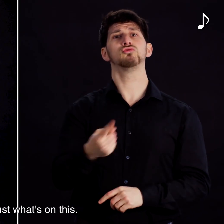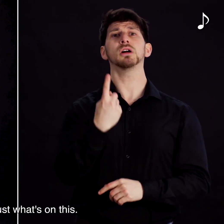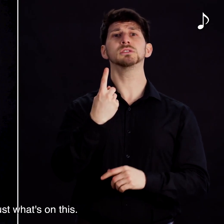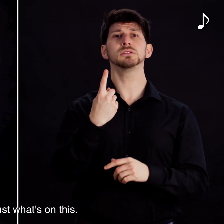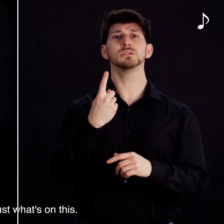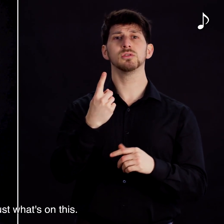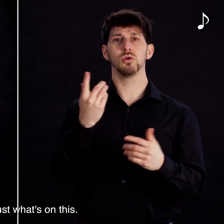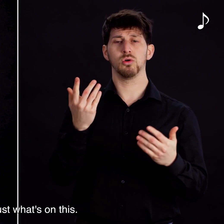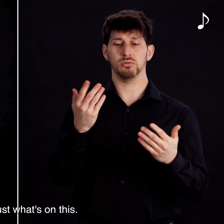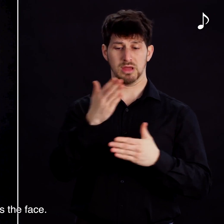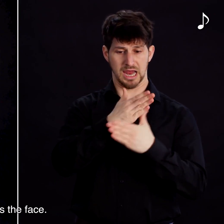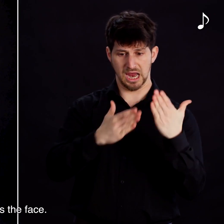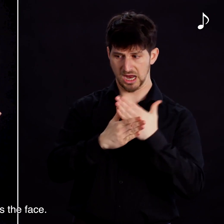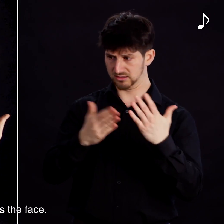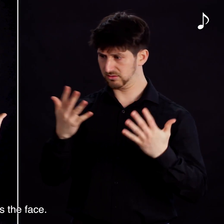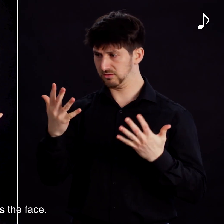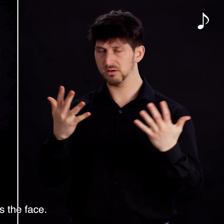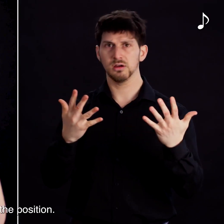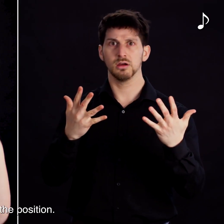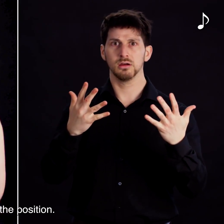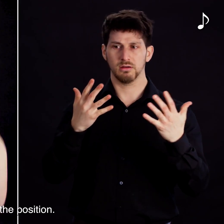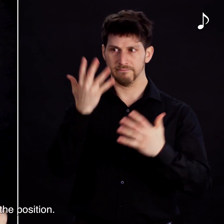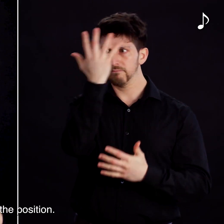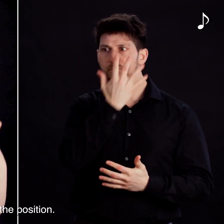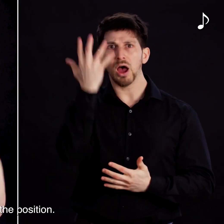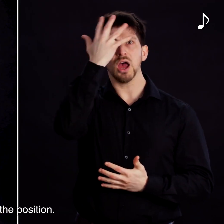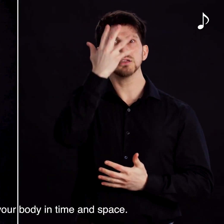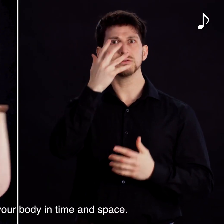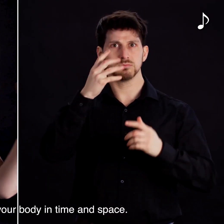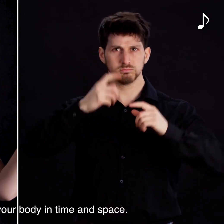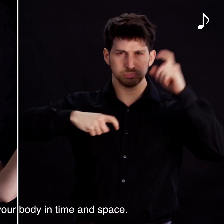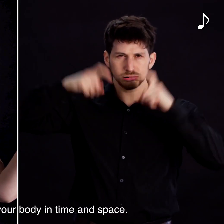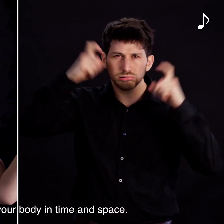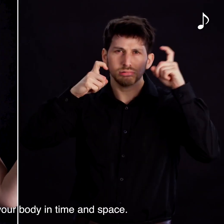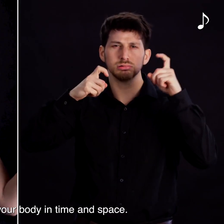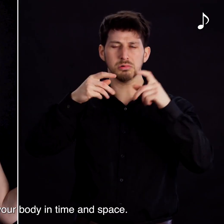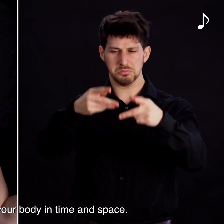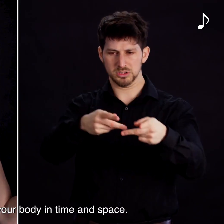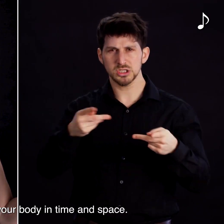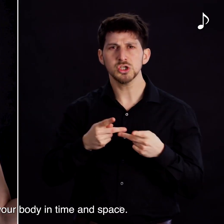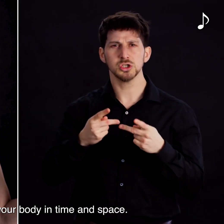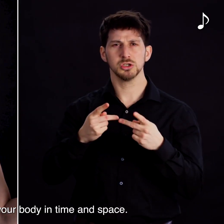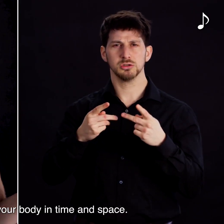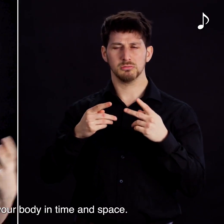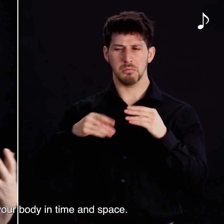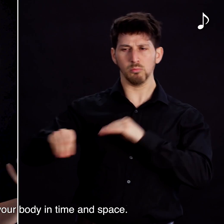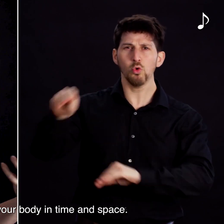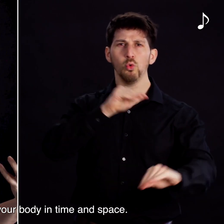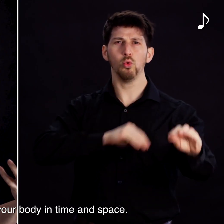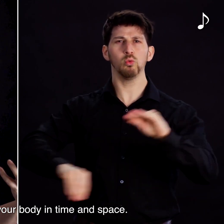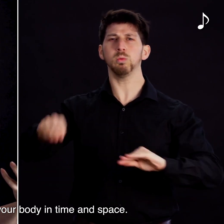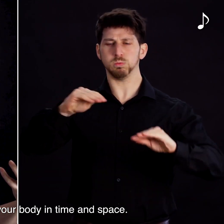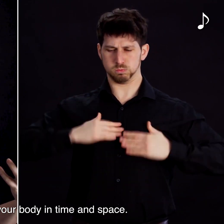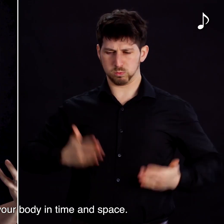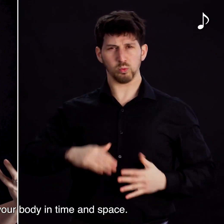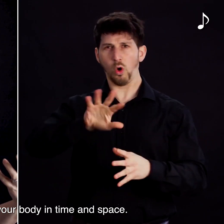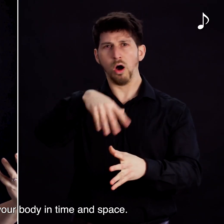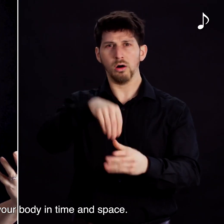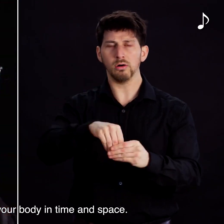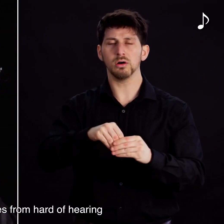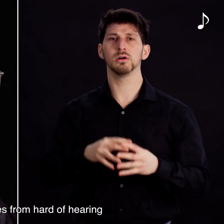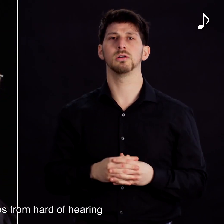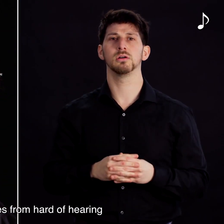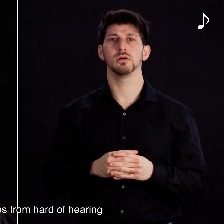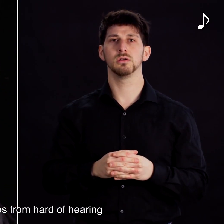what's on this. It is the face. It is the position. It is how you move your body in time and